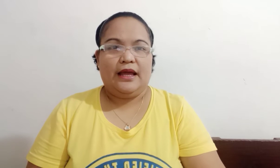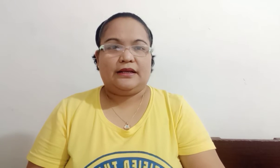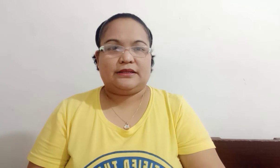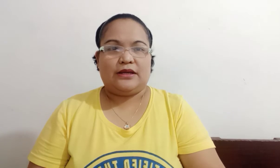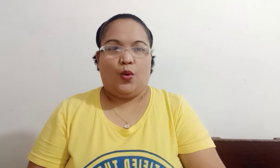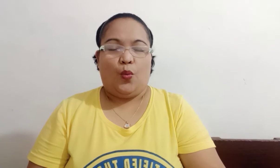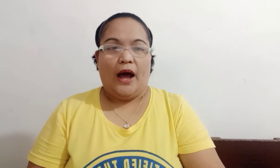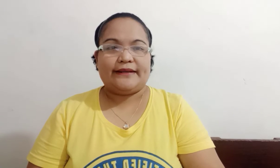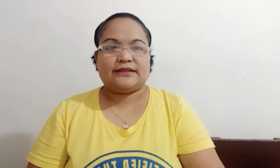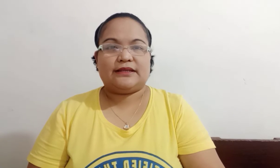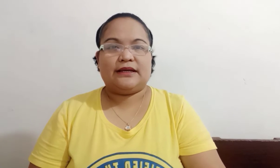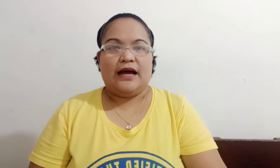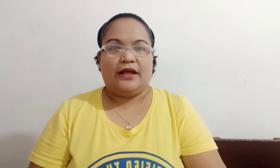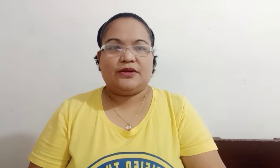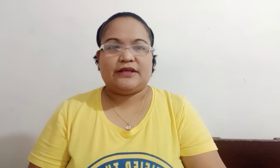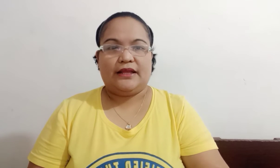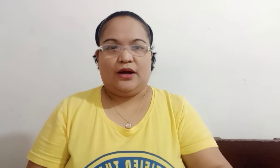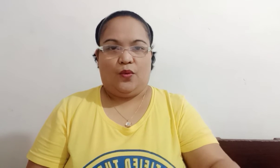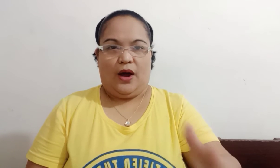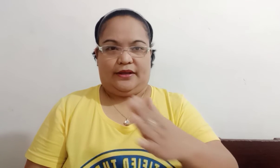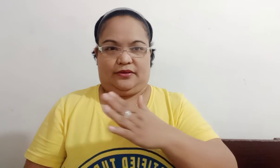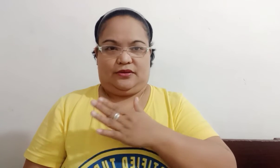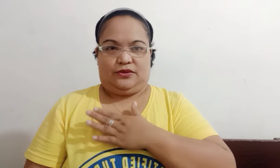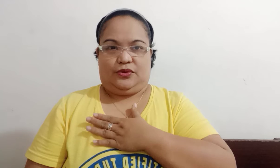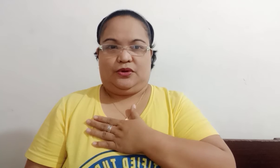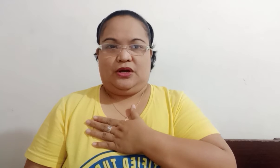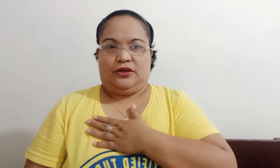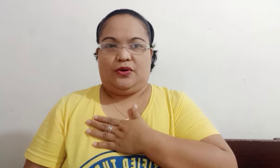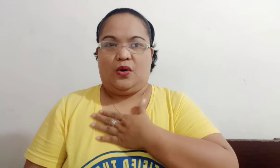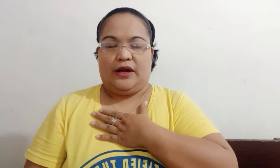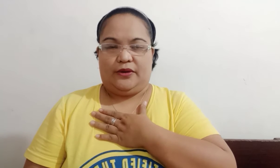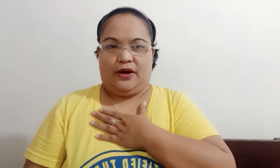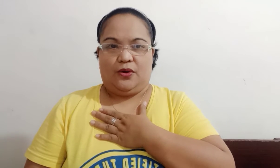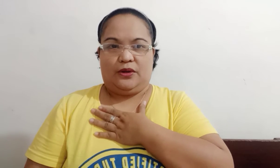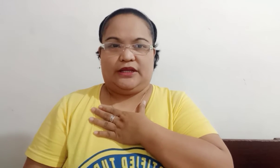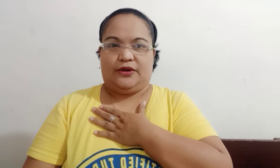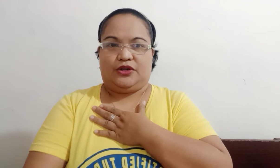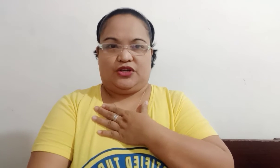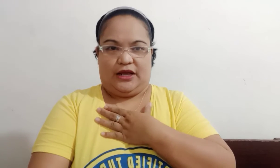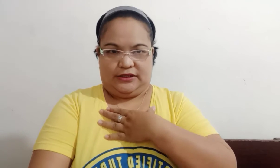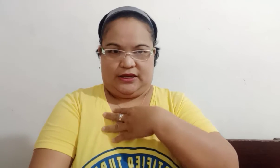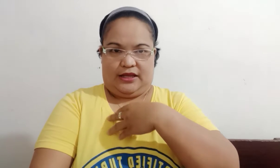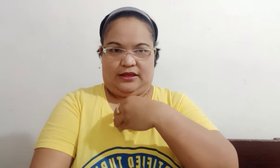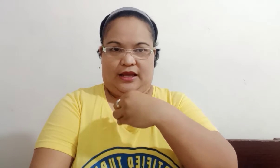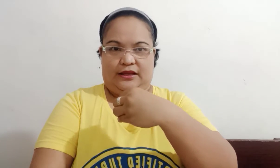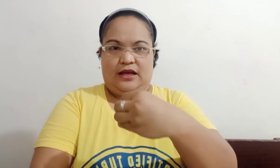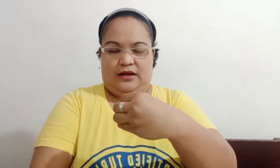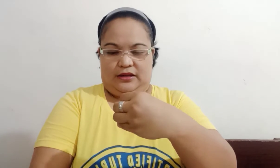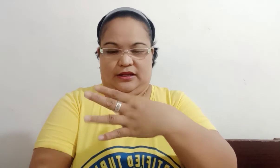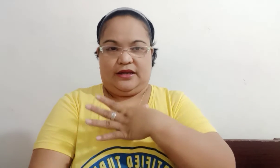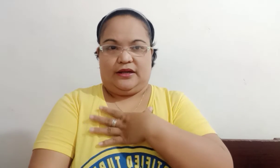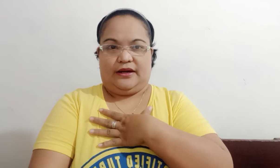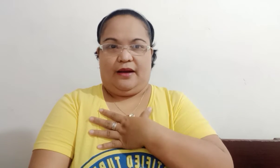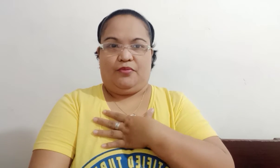next, white, yun sa'yo ng white, so you are holding your chest and then kinagrab mo